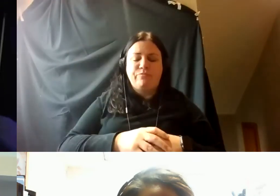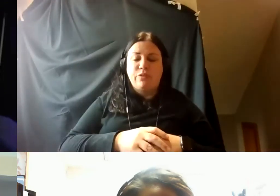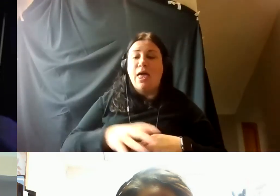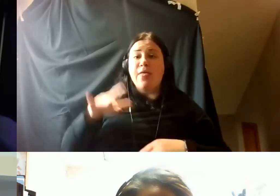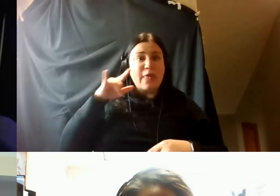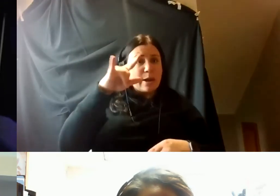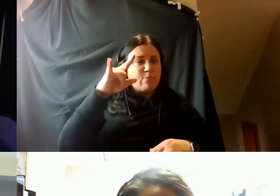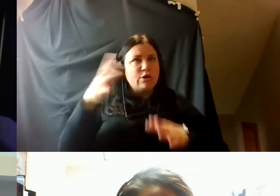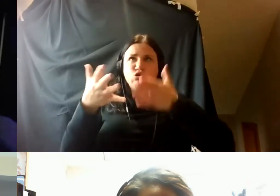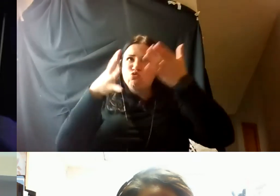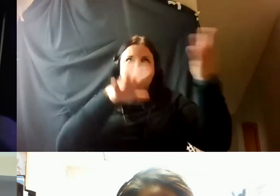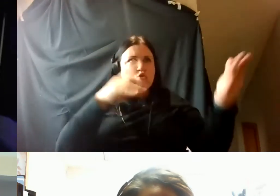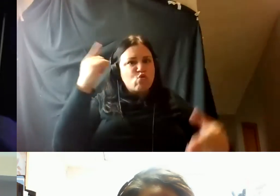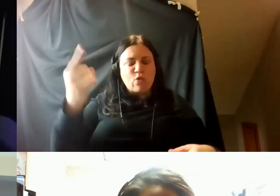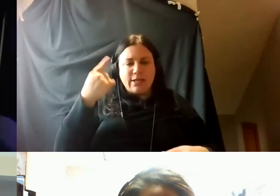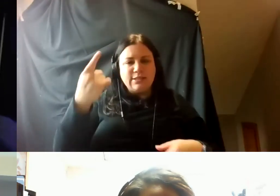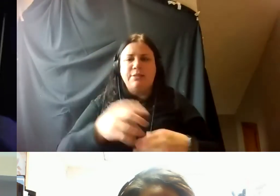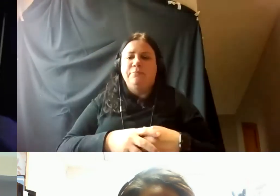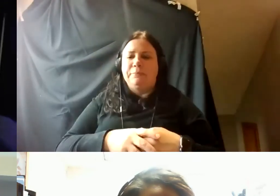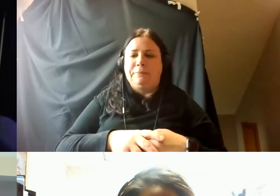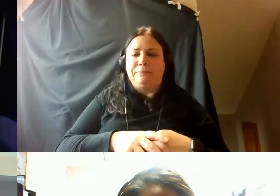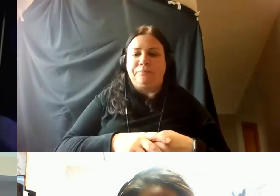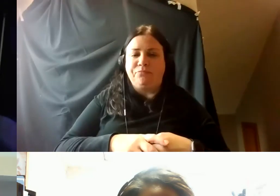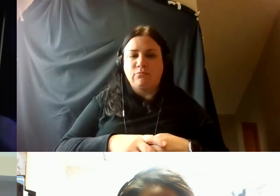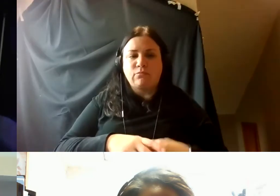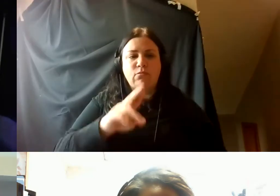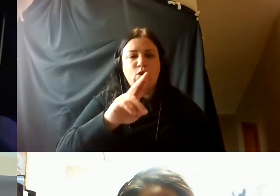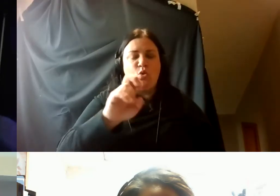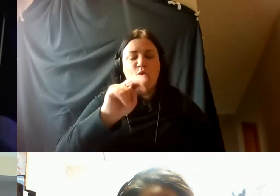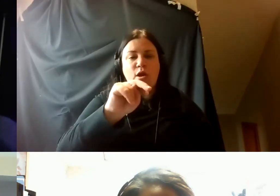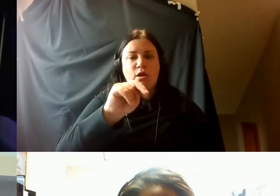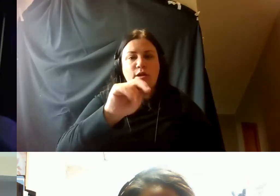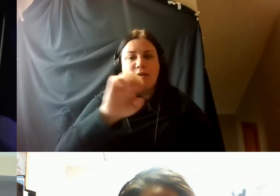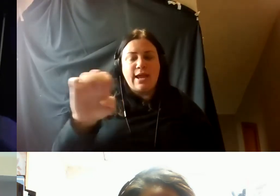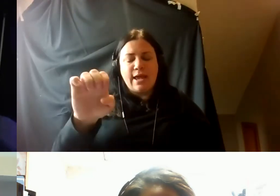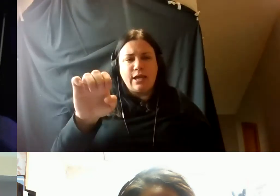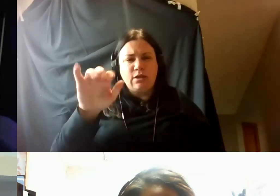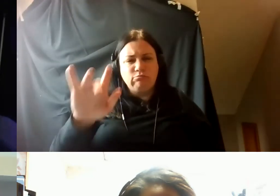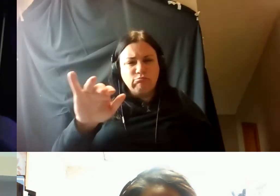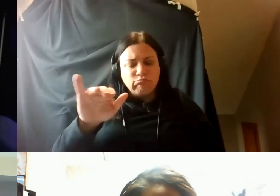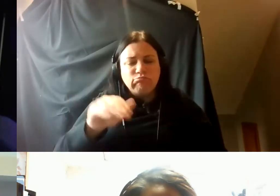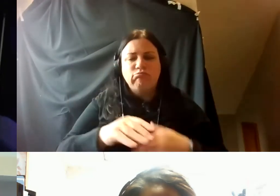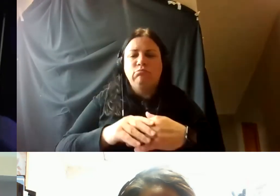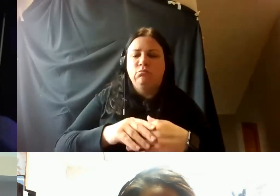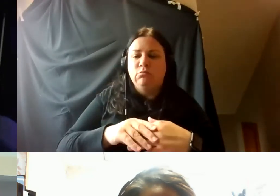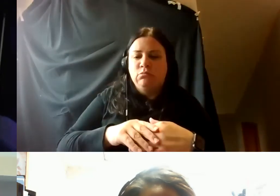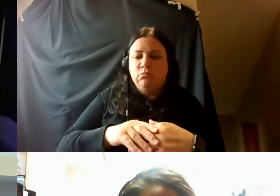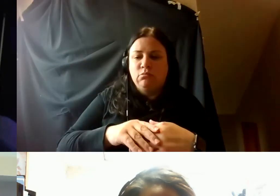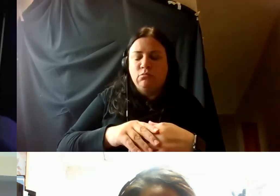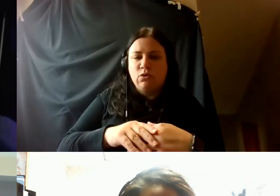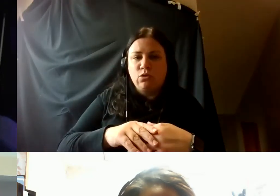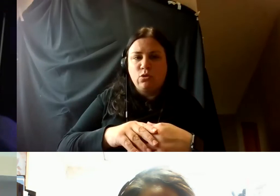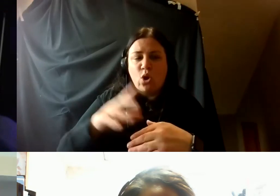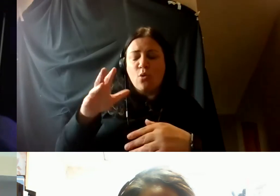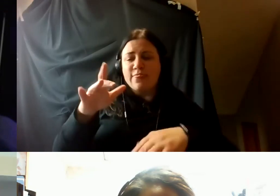I heard, yeah. All right. So we got, we're going to go to Renee. We'll go to Renee. Now, we're going to go